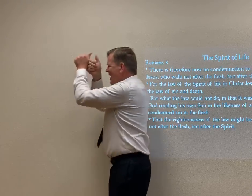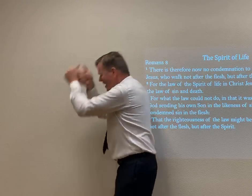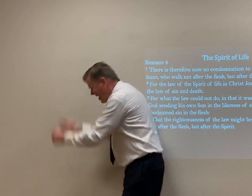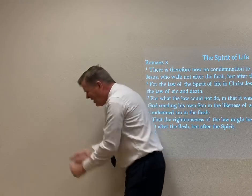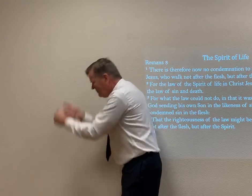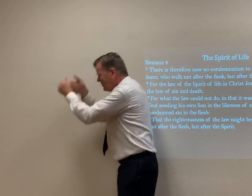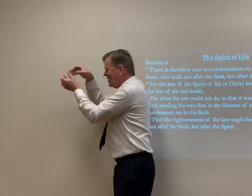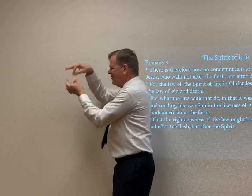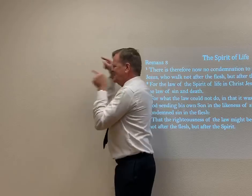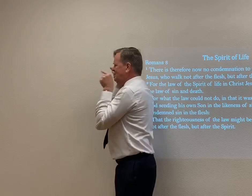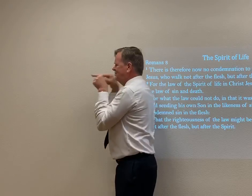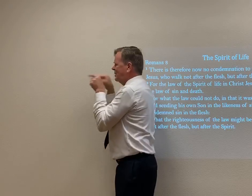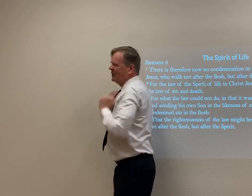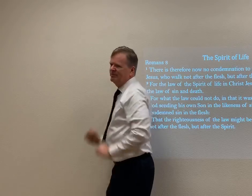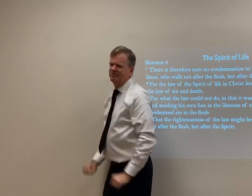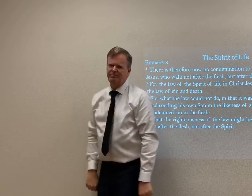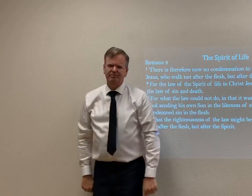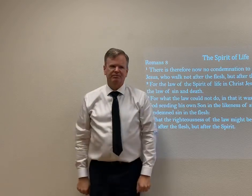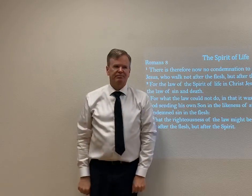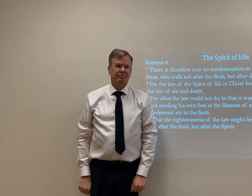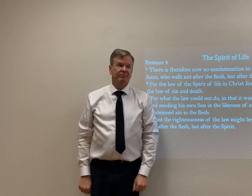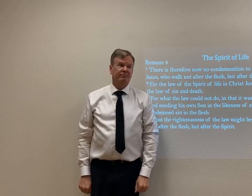but after the Spirit.